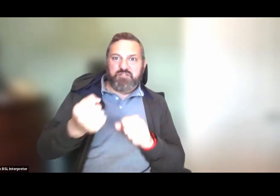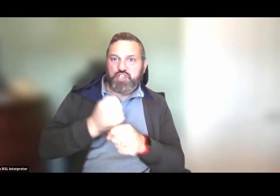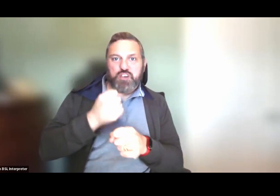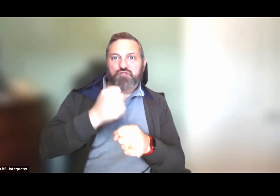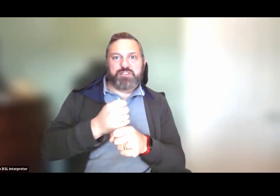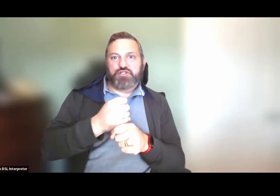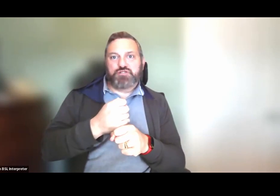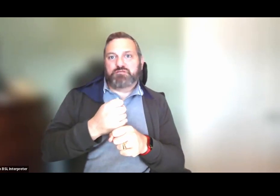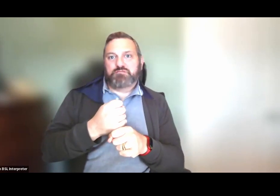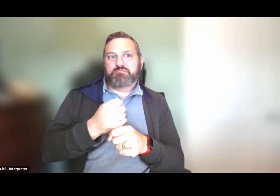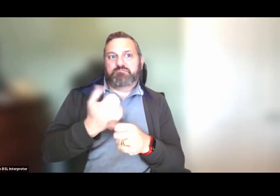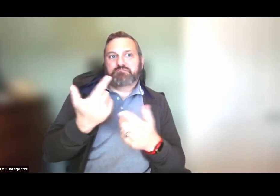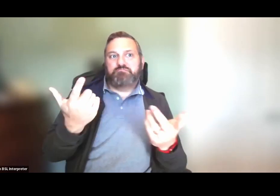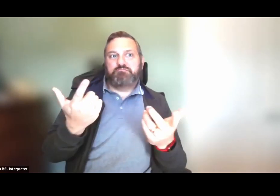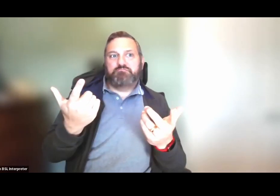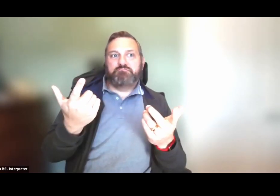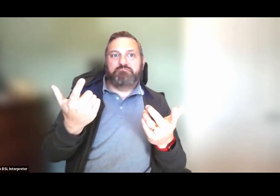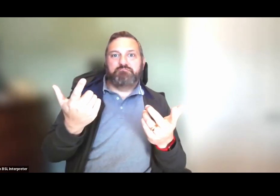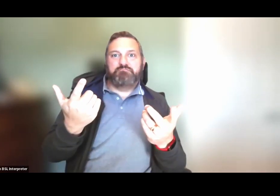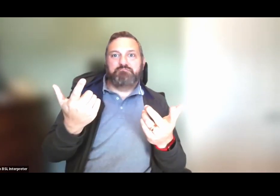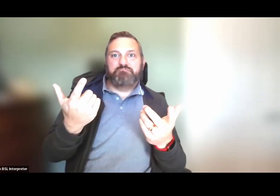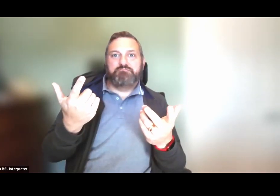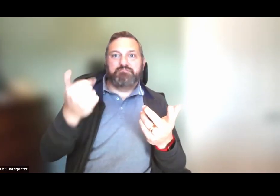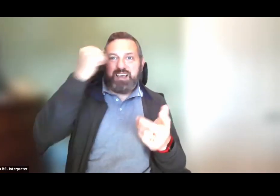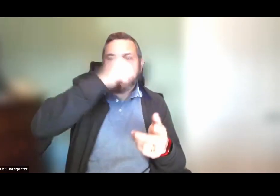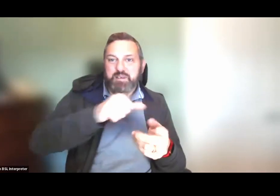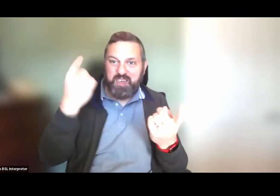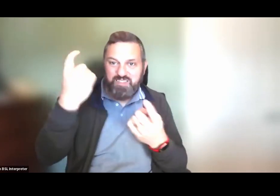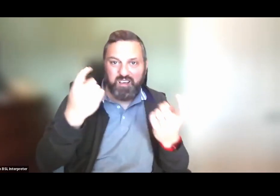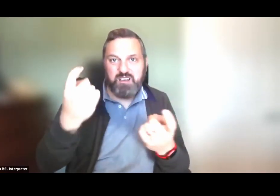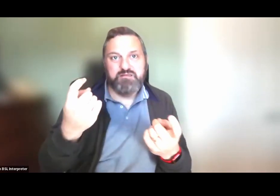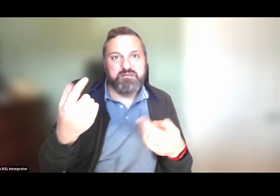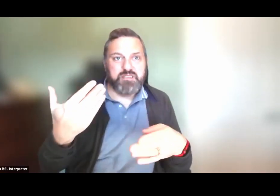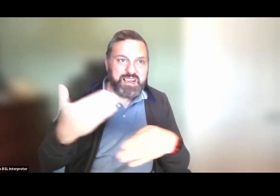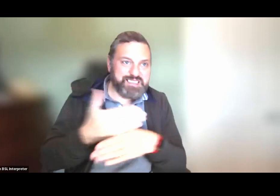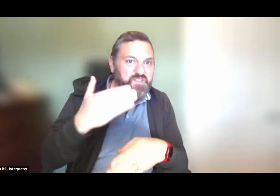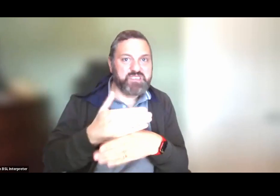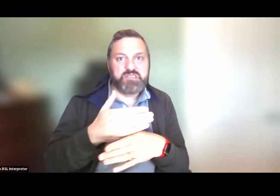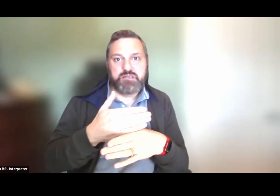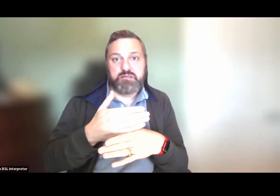of academic thinkers, young people mobilizing, activists, and it's